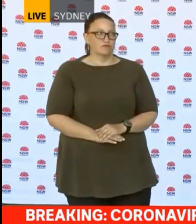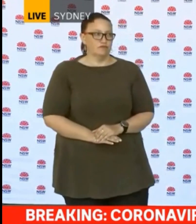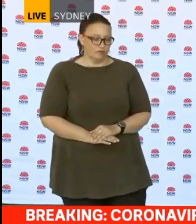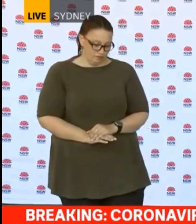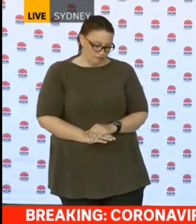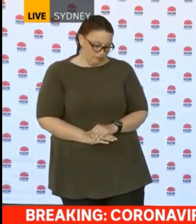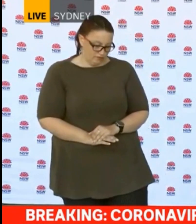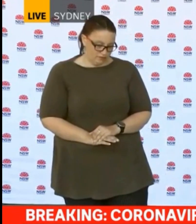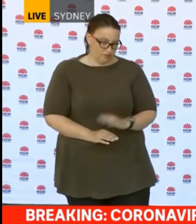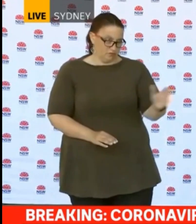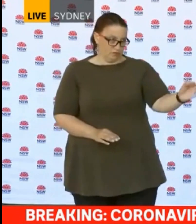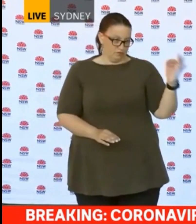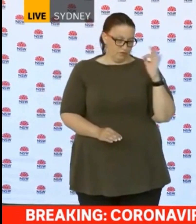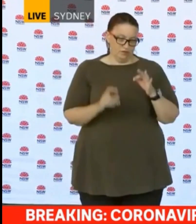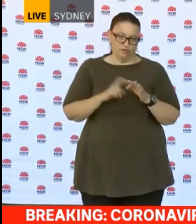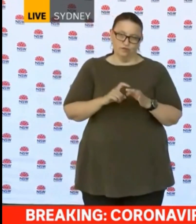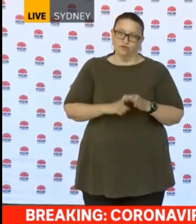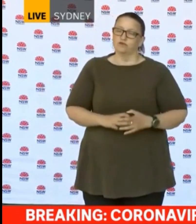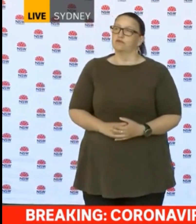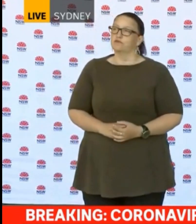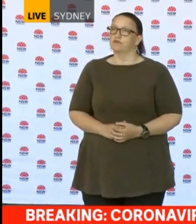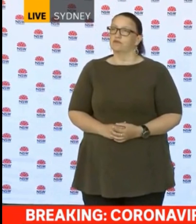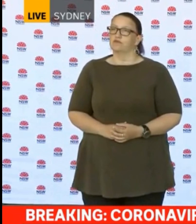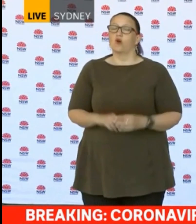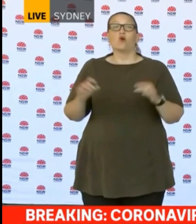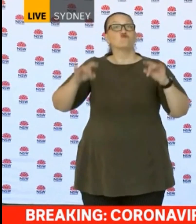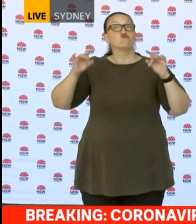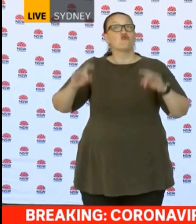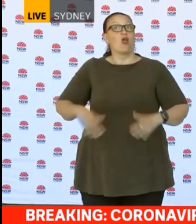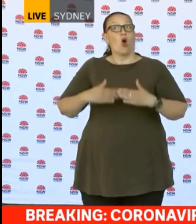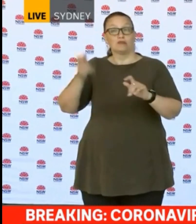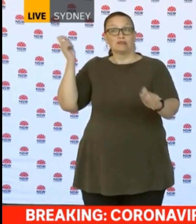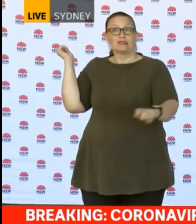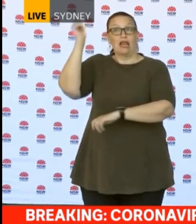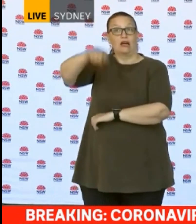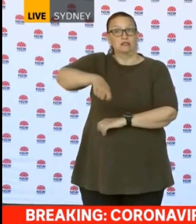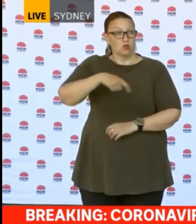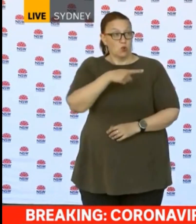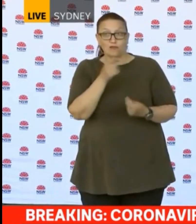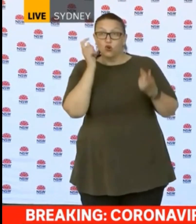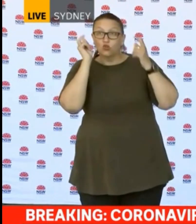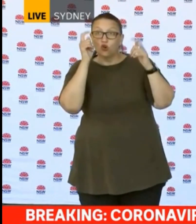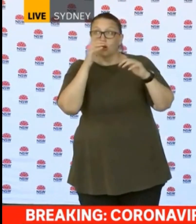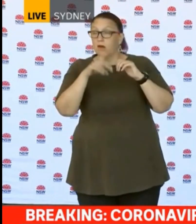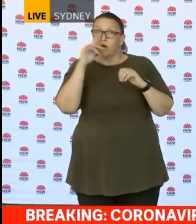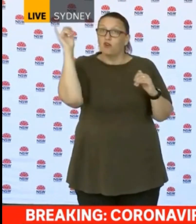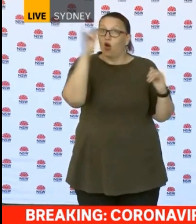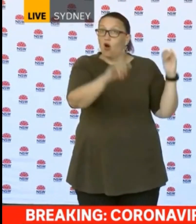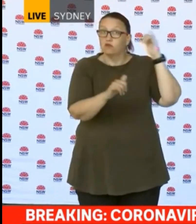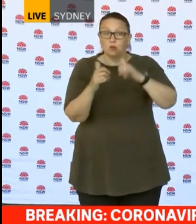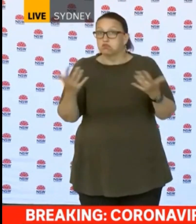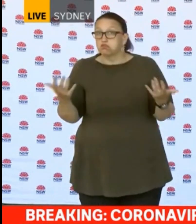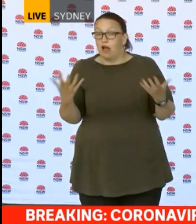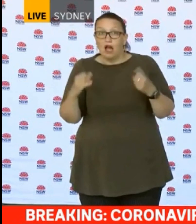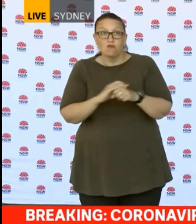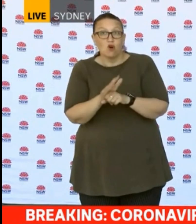Sorry, Premier, could I just ask you, what we're seeing with the Australian Open, how concerned are you by that and by what we're seeing